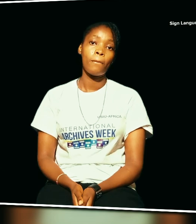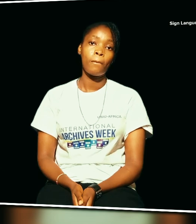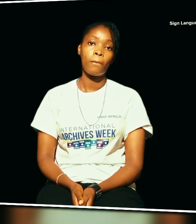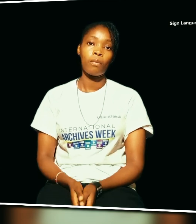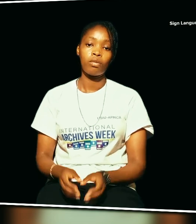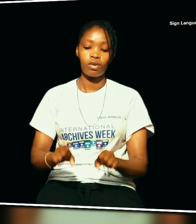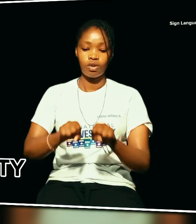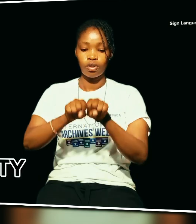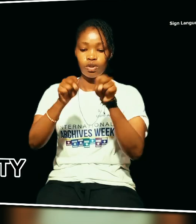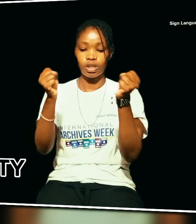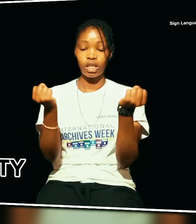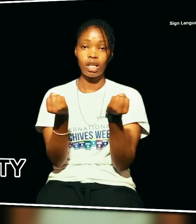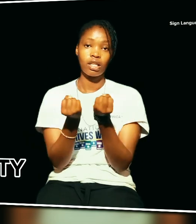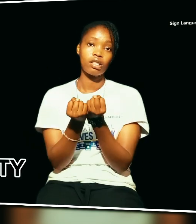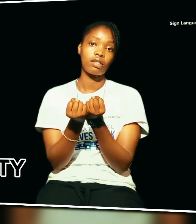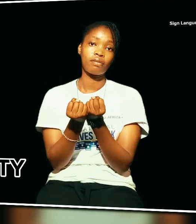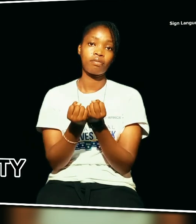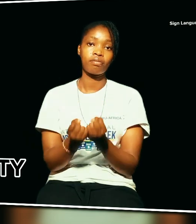Society.